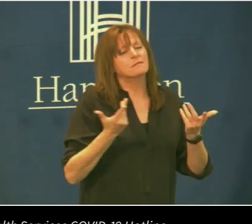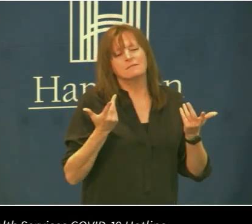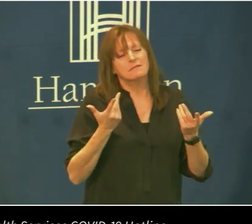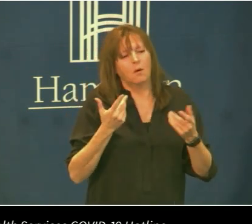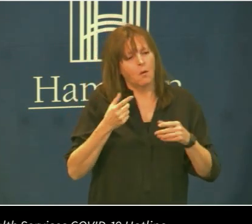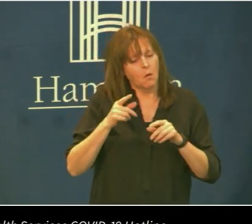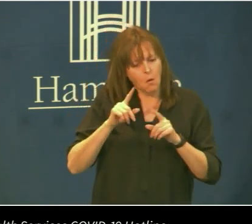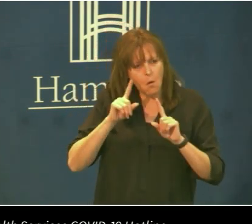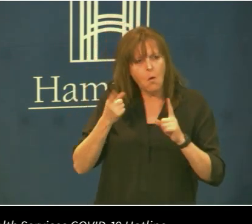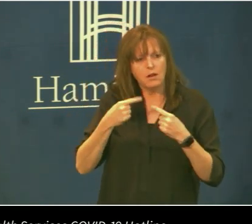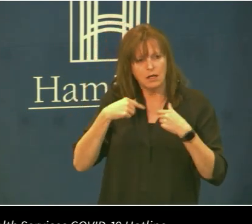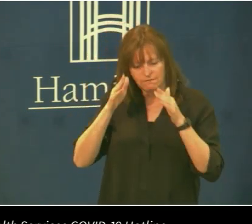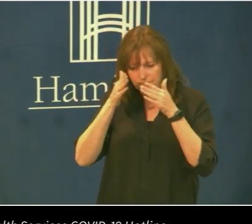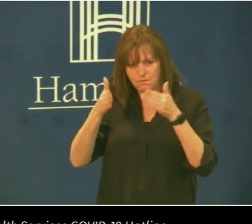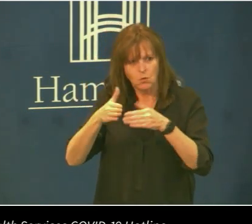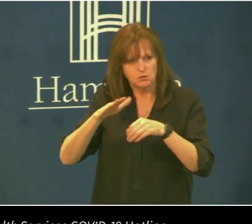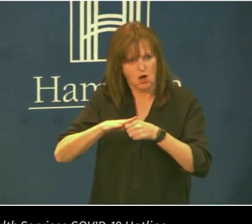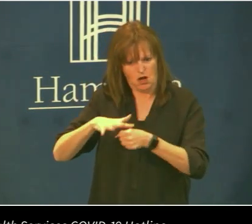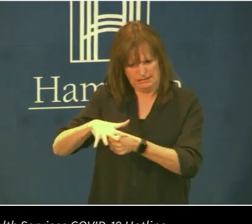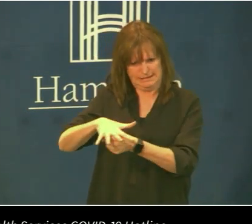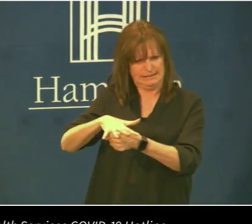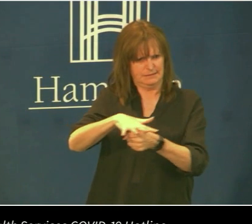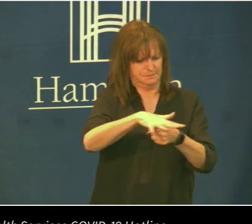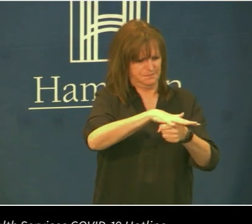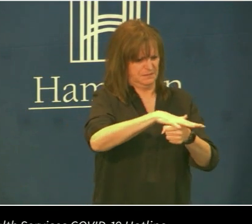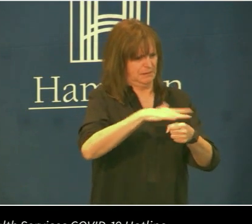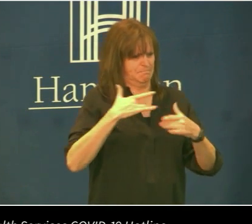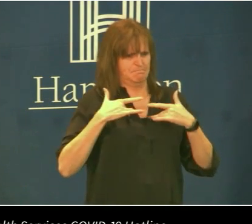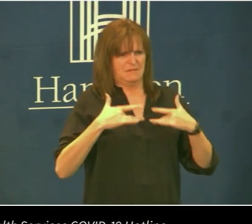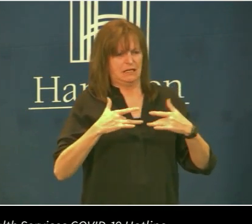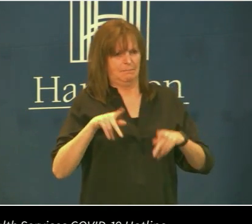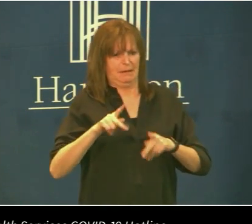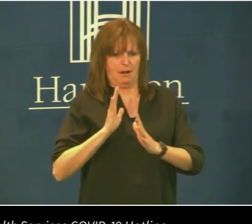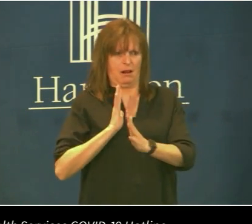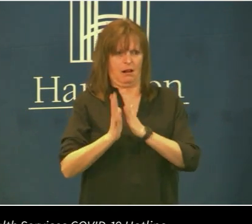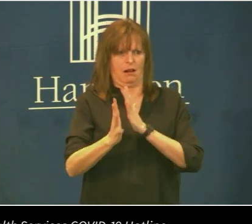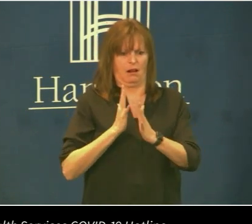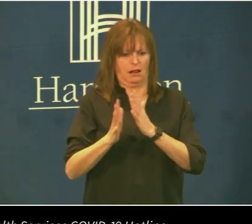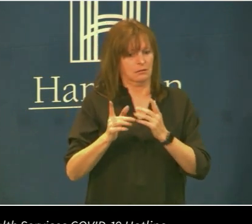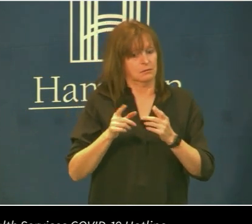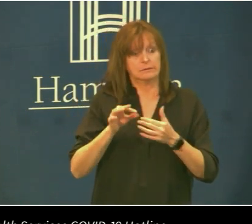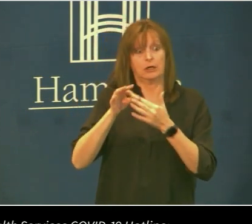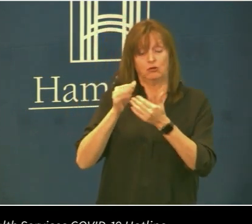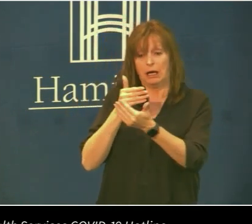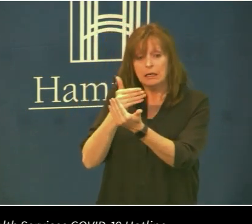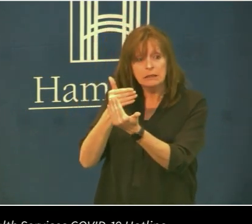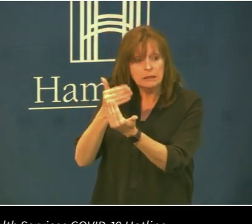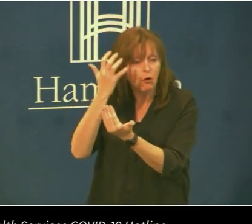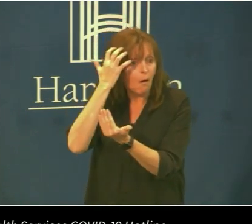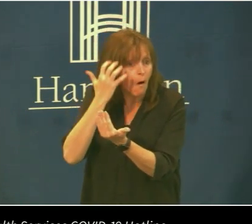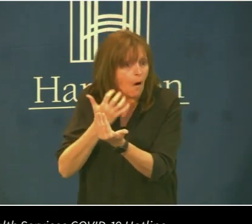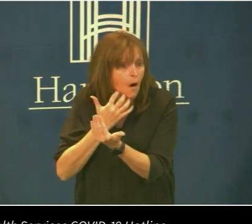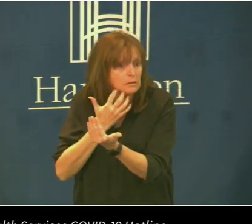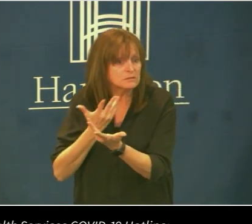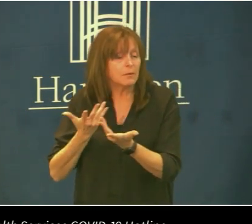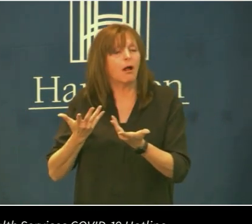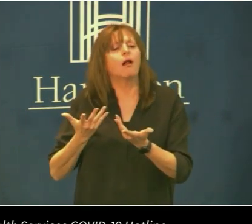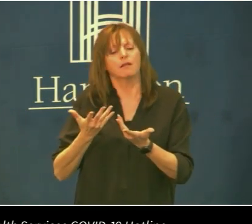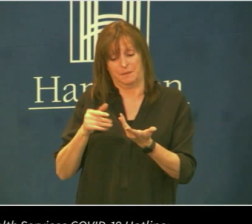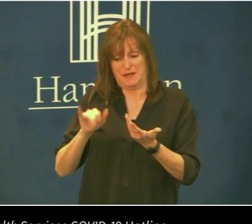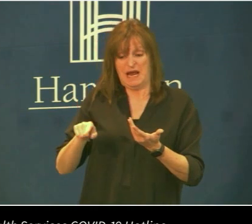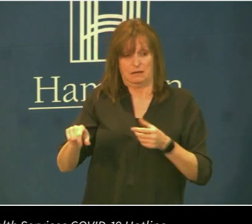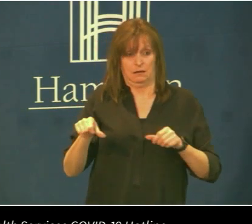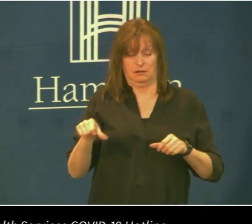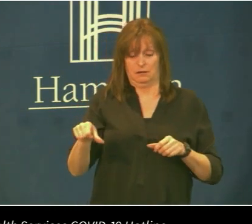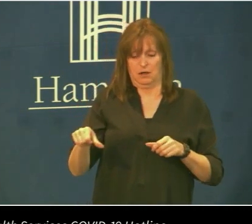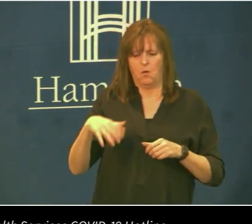facilities. We do know that coming up next week, we were to start some of our spring recreational programming, and